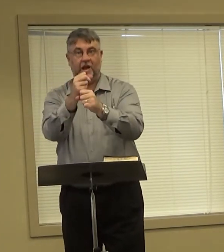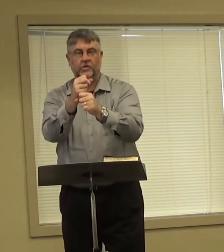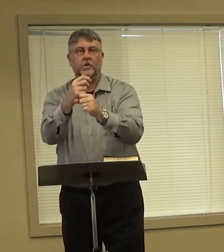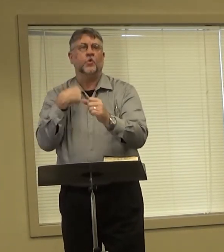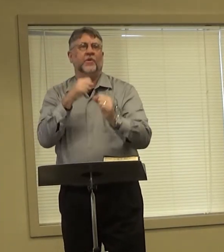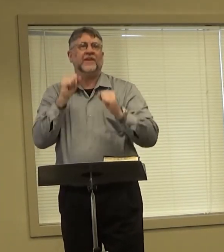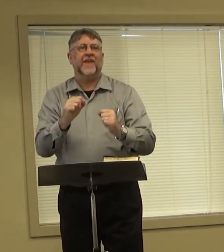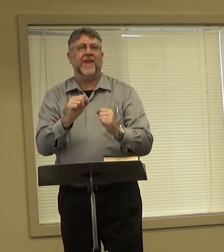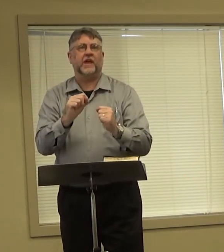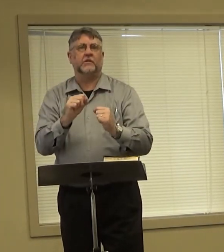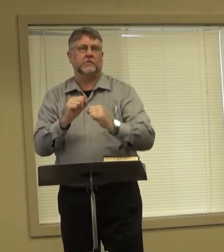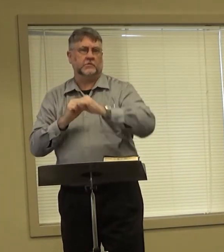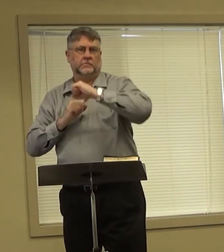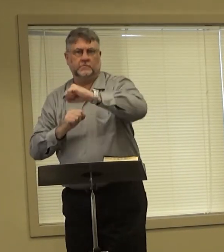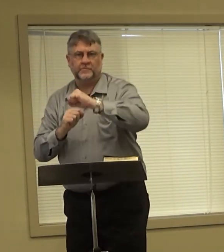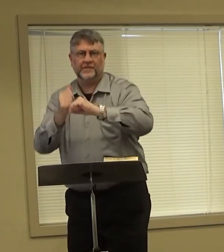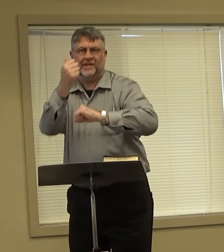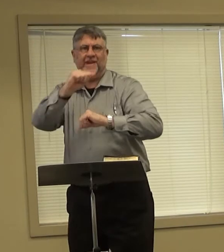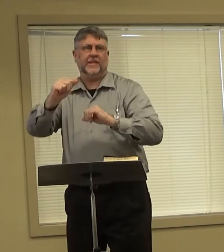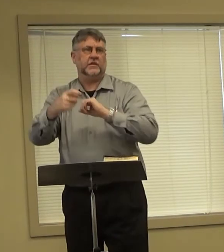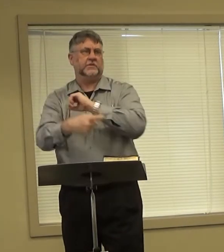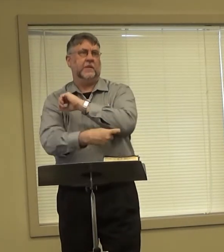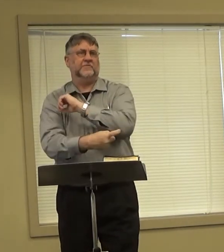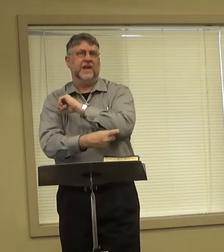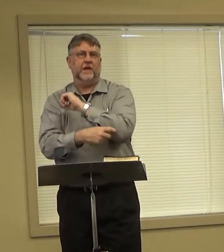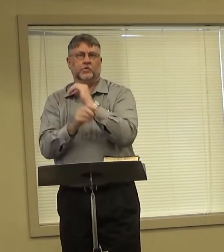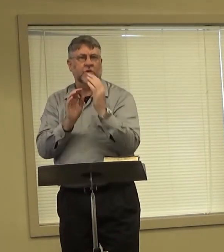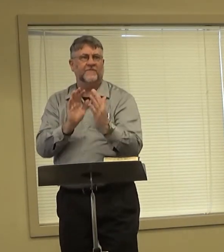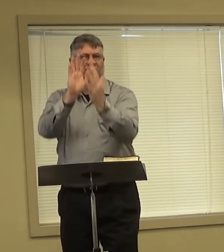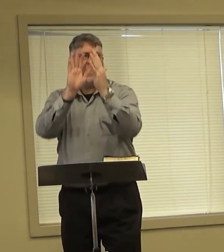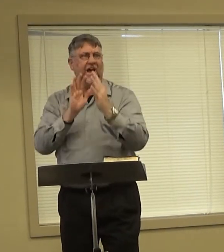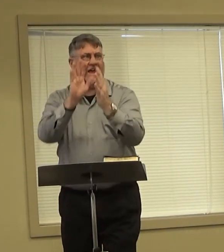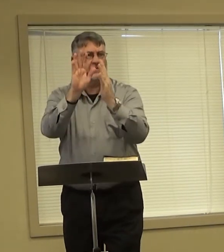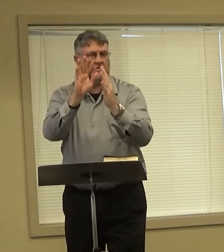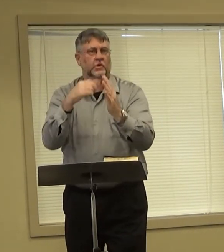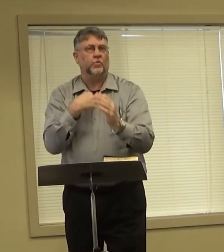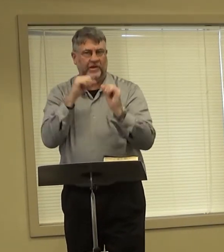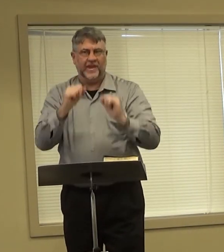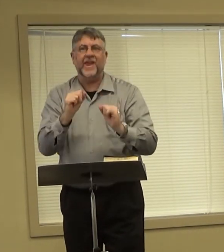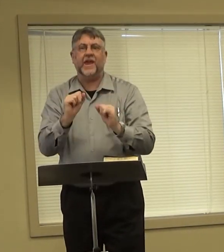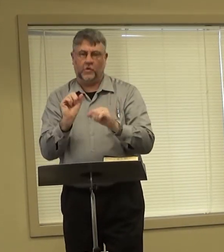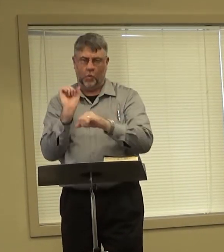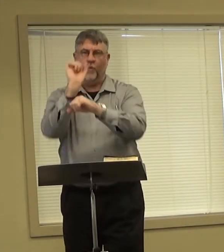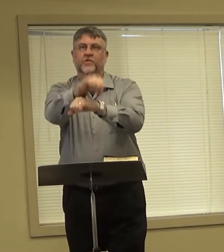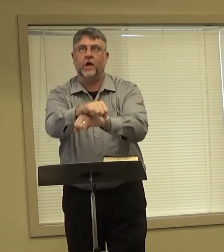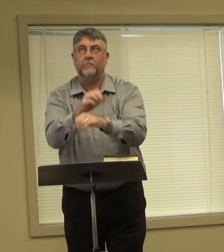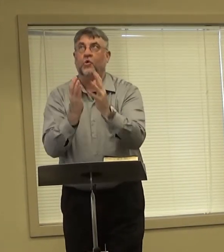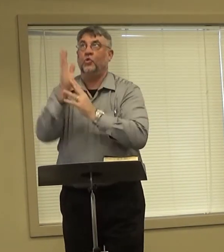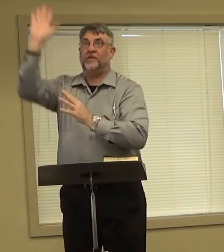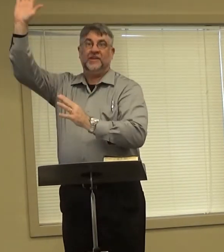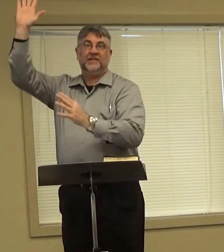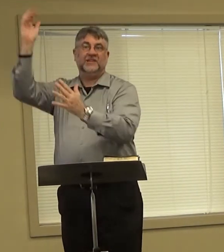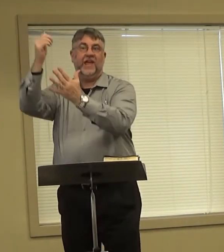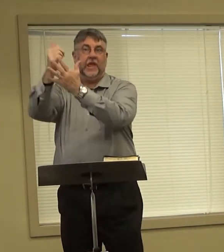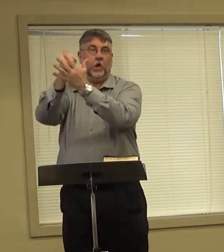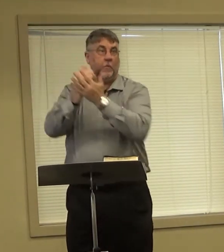in faith. We can resist any temptation that we face. We can overcome